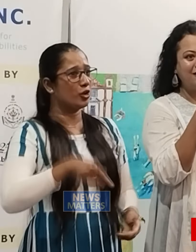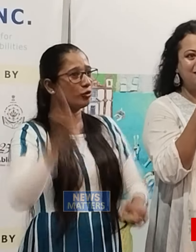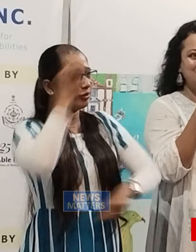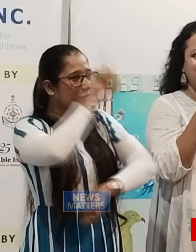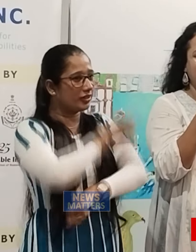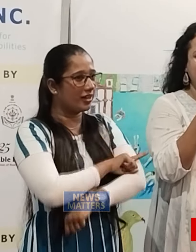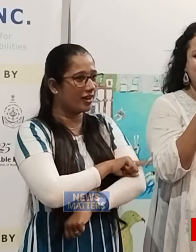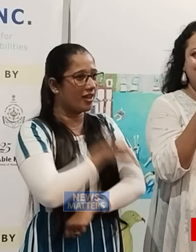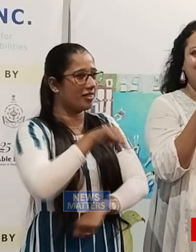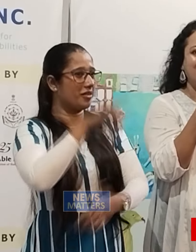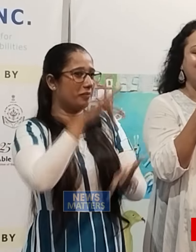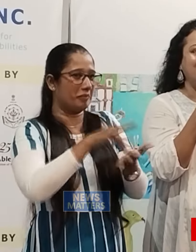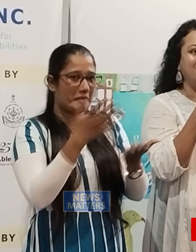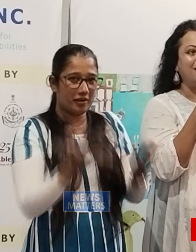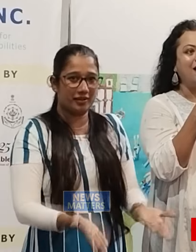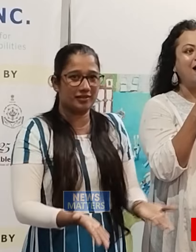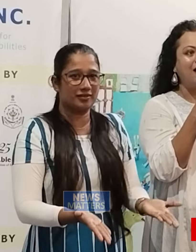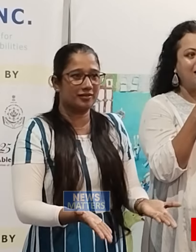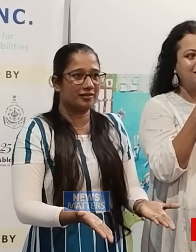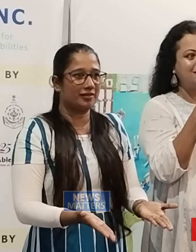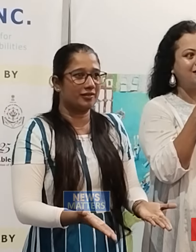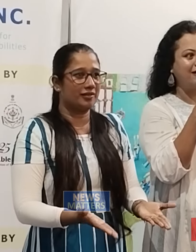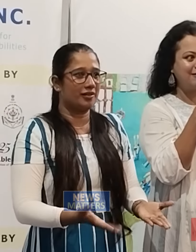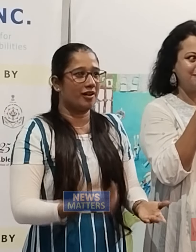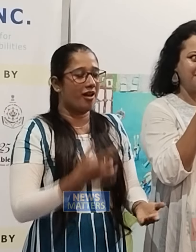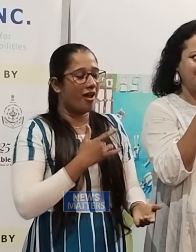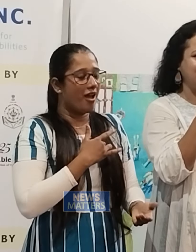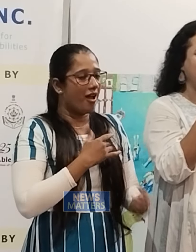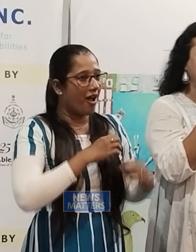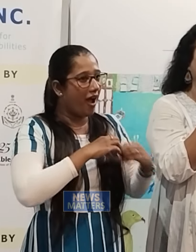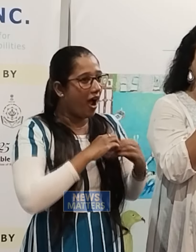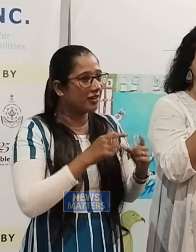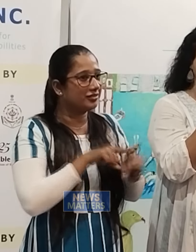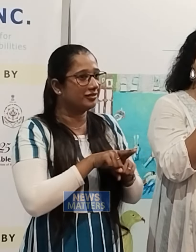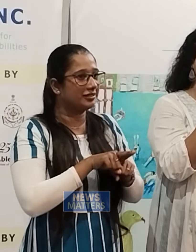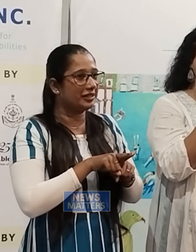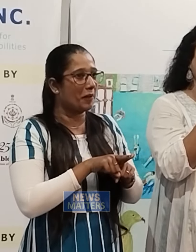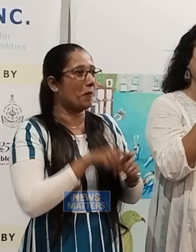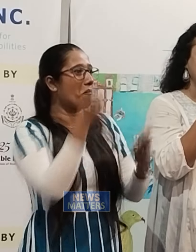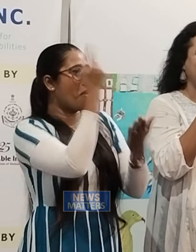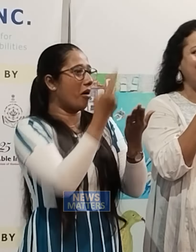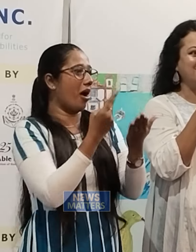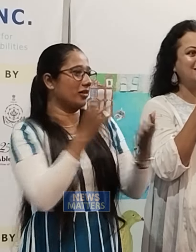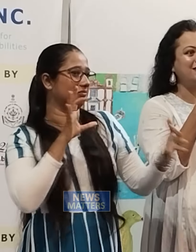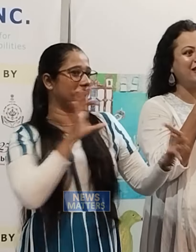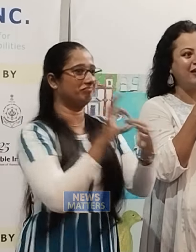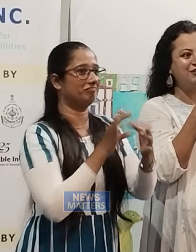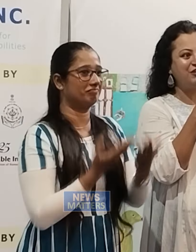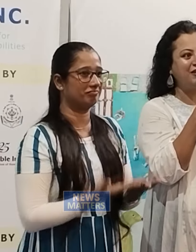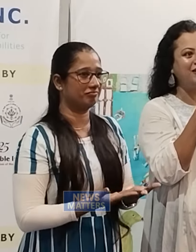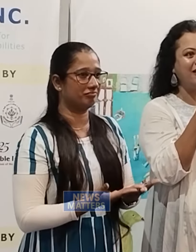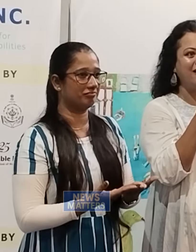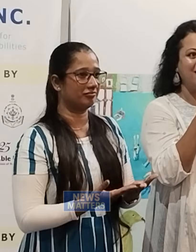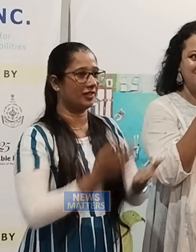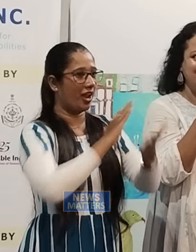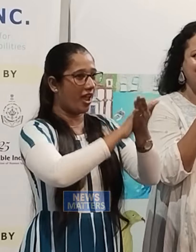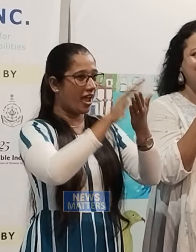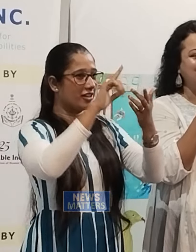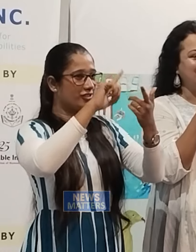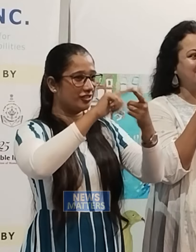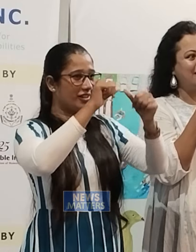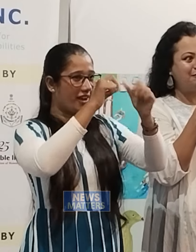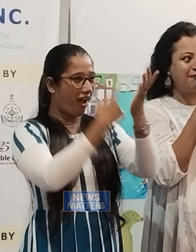today in this place, heart has met art, right? It's the